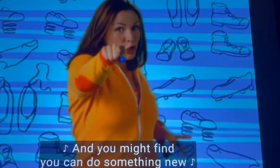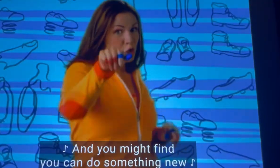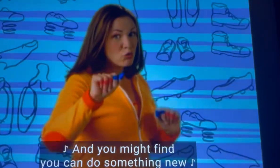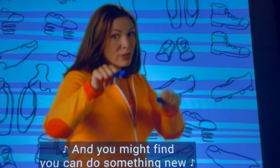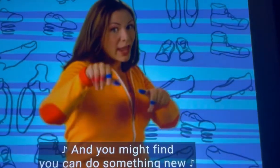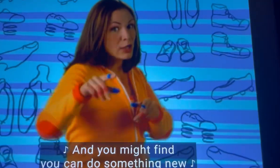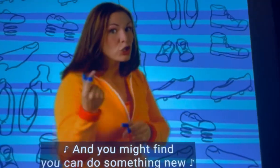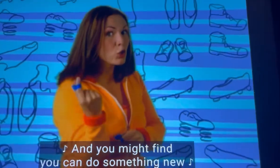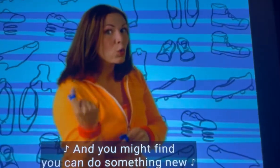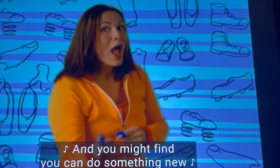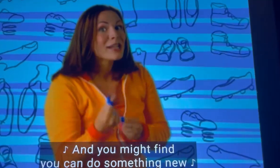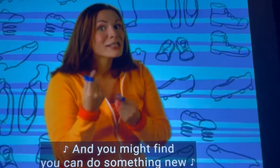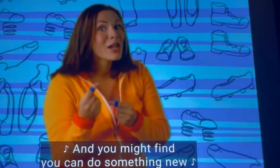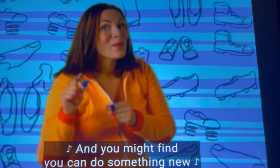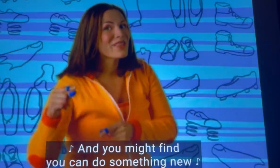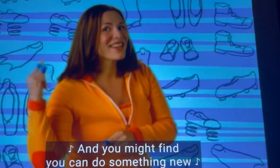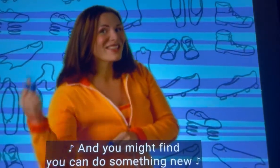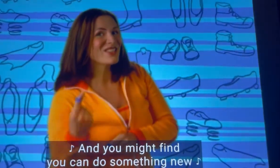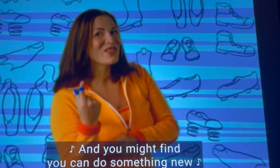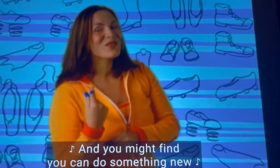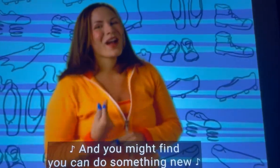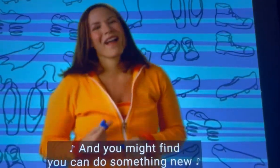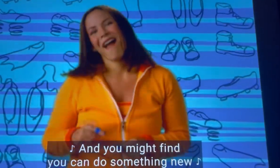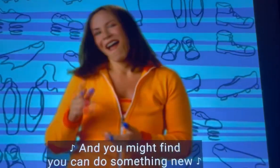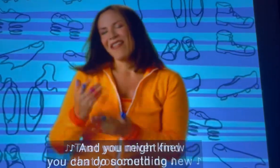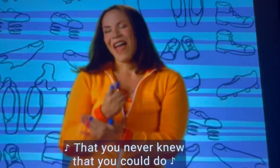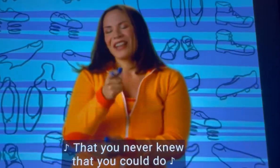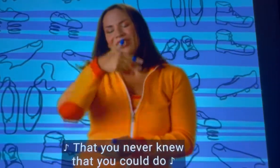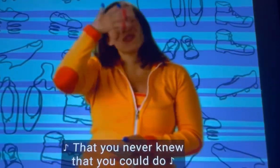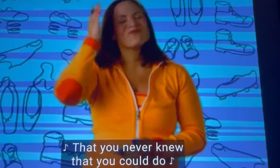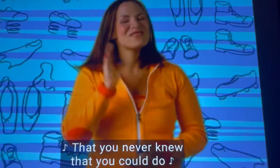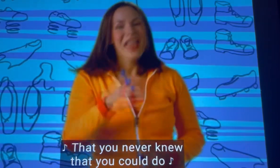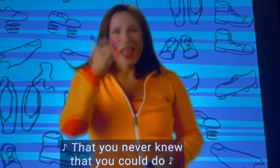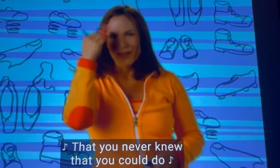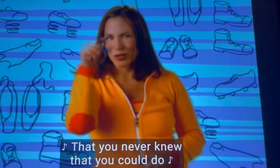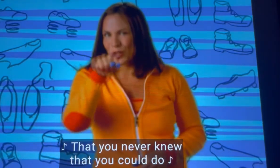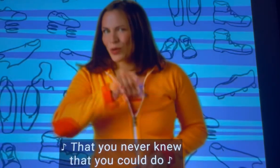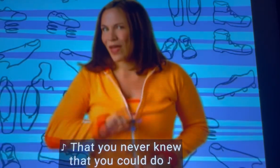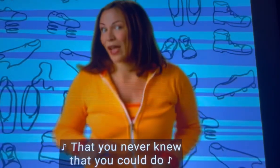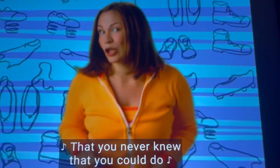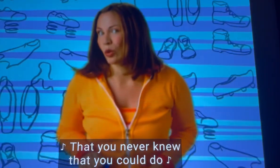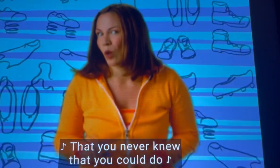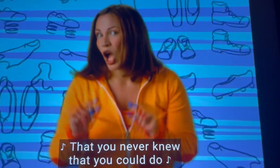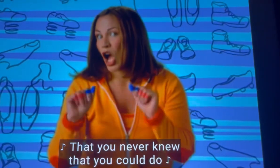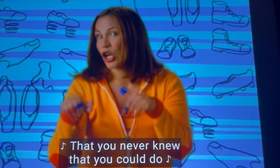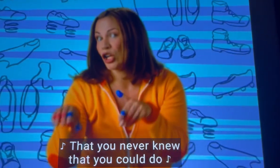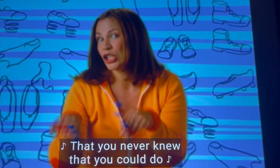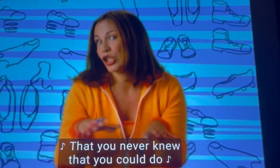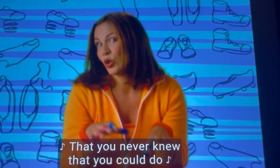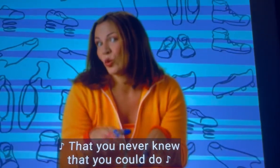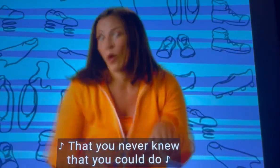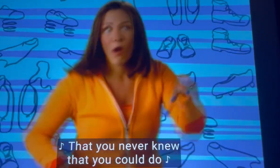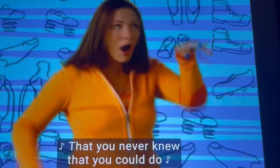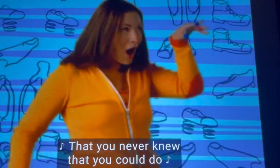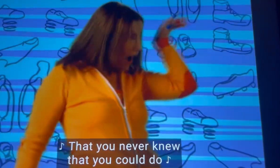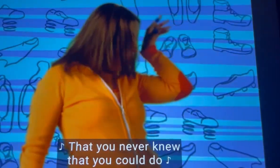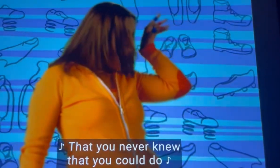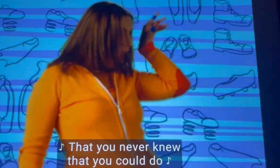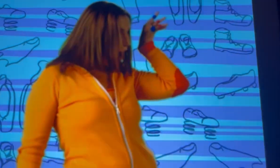you can do something new that you never knew that you could do. can do it. your Move Move